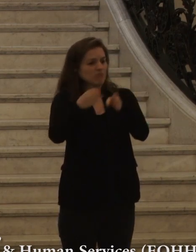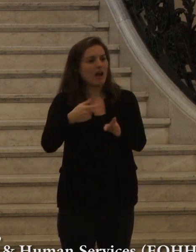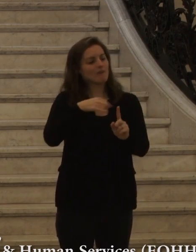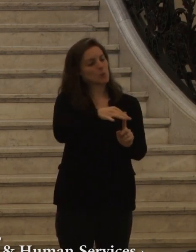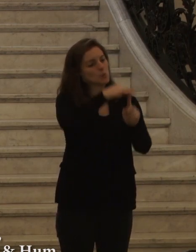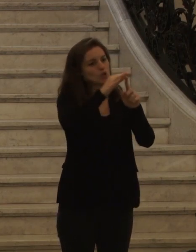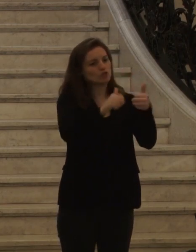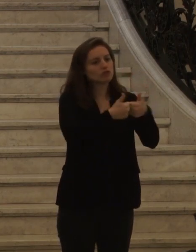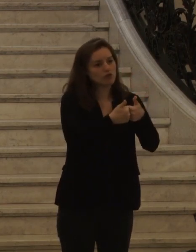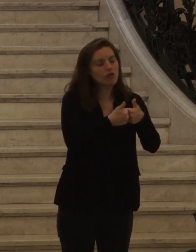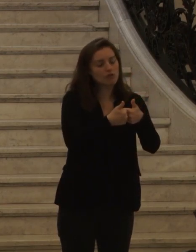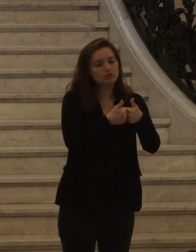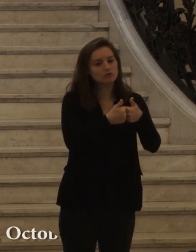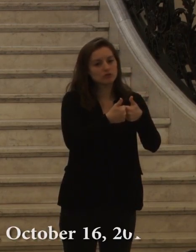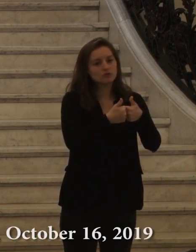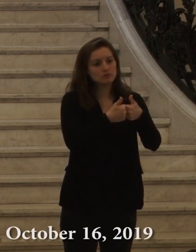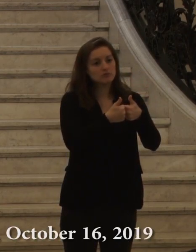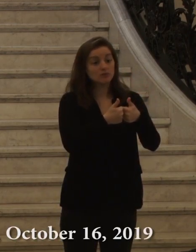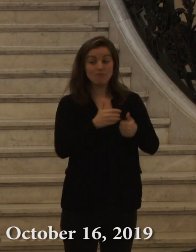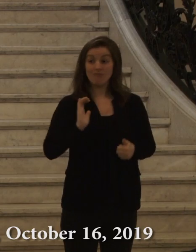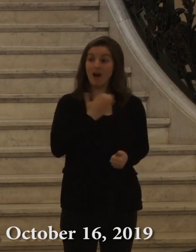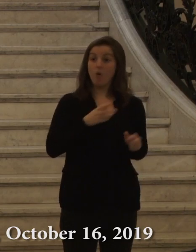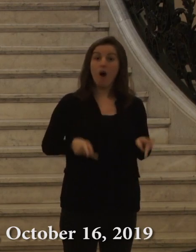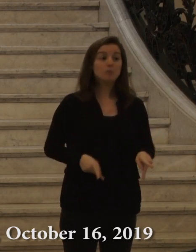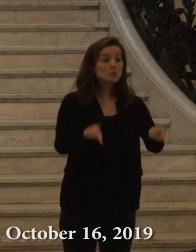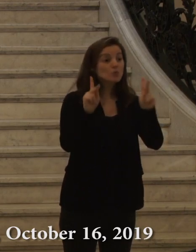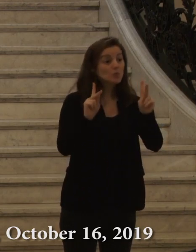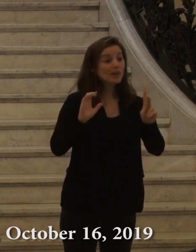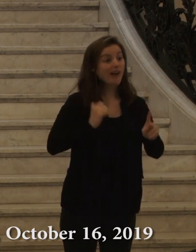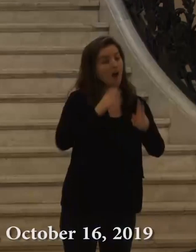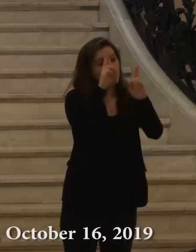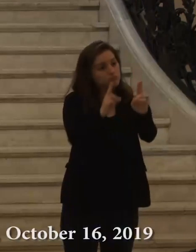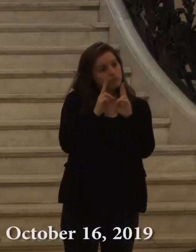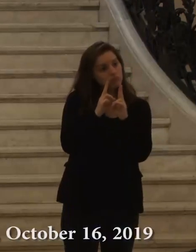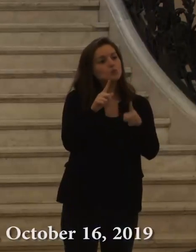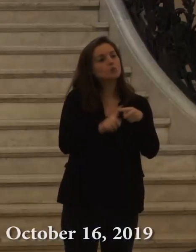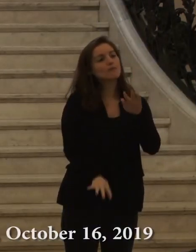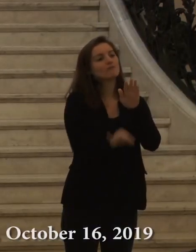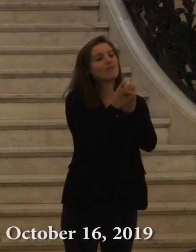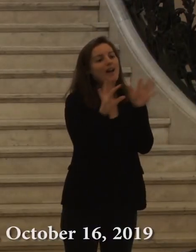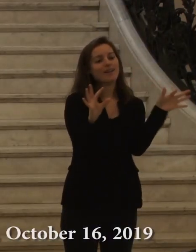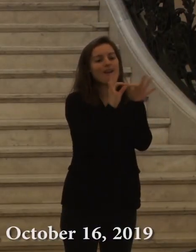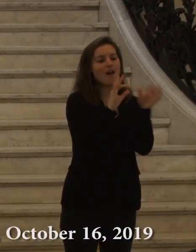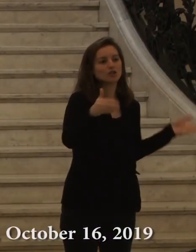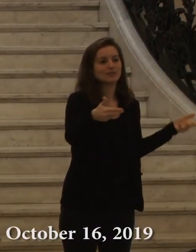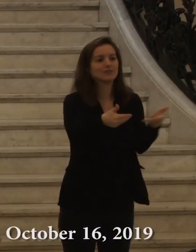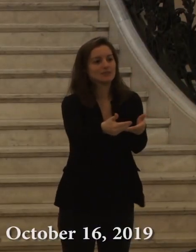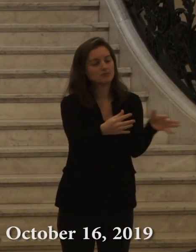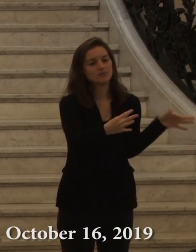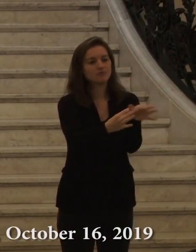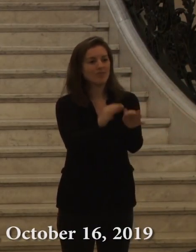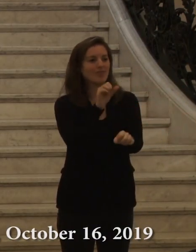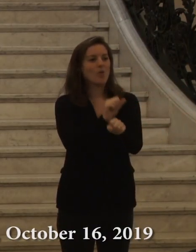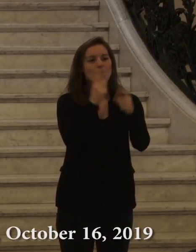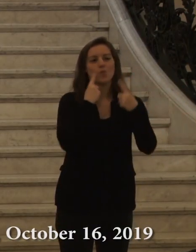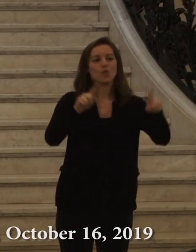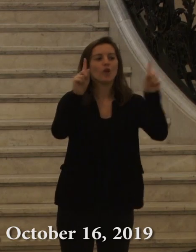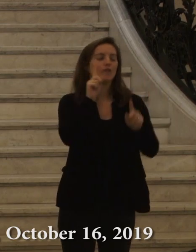challenges. And it's our opportunity, our privilege, to then find the connections that work for people. So please know